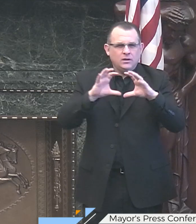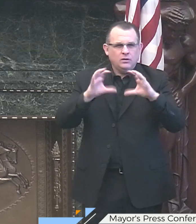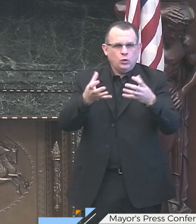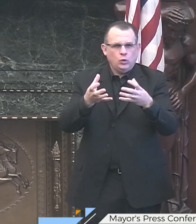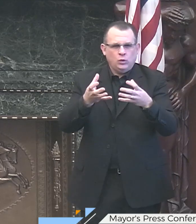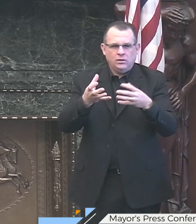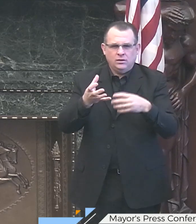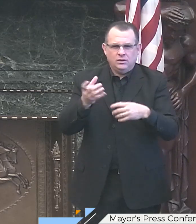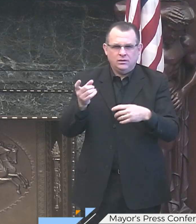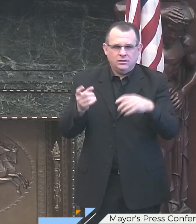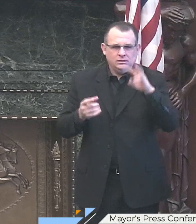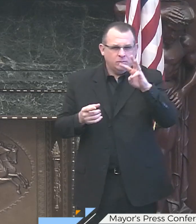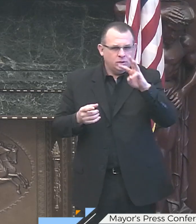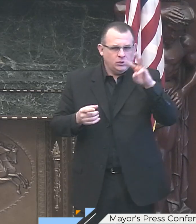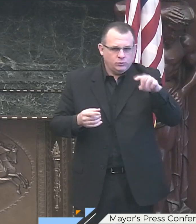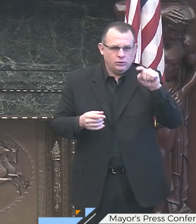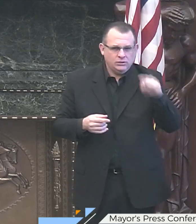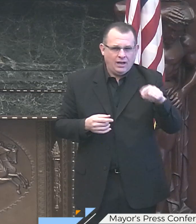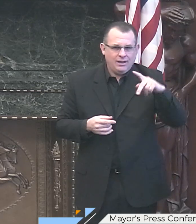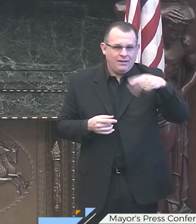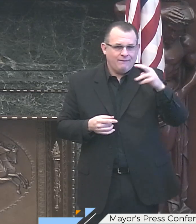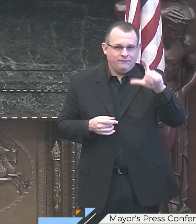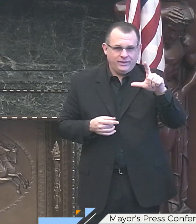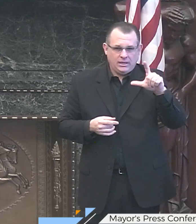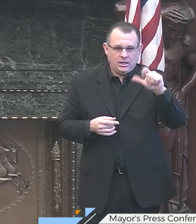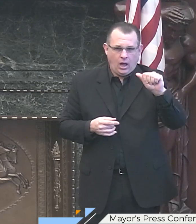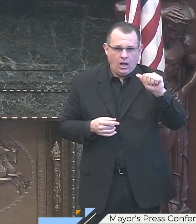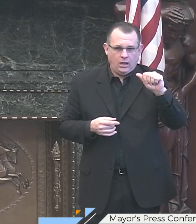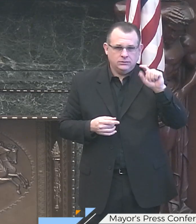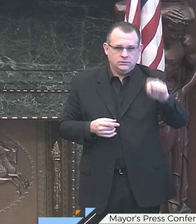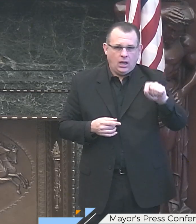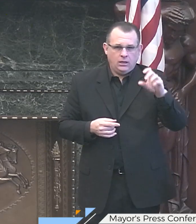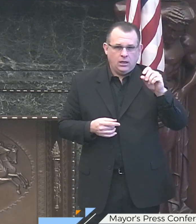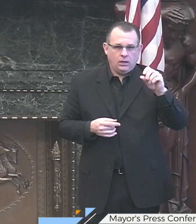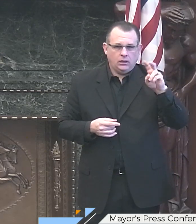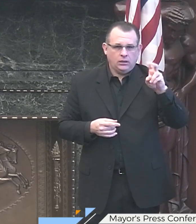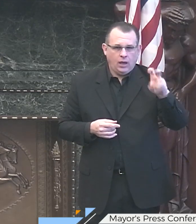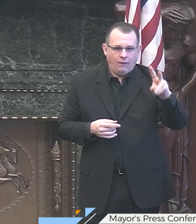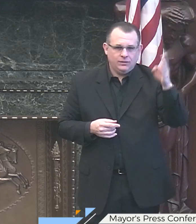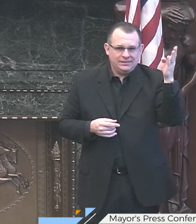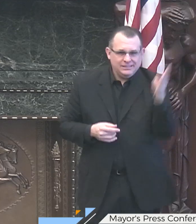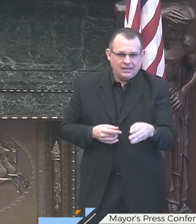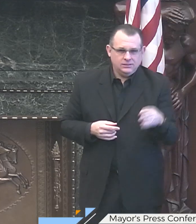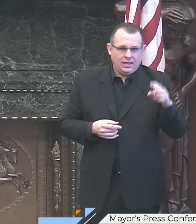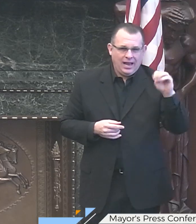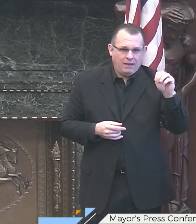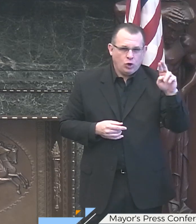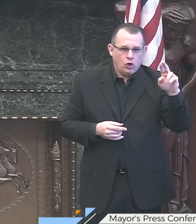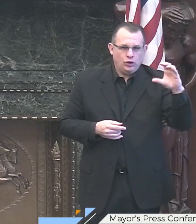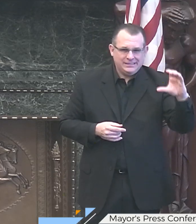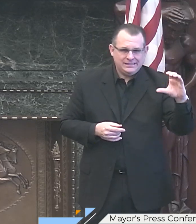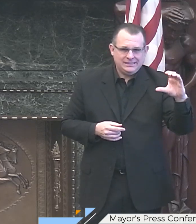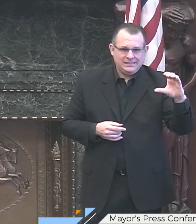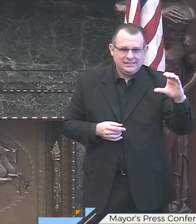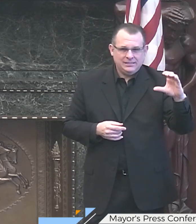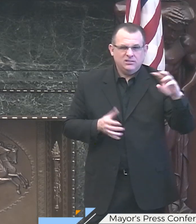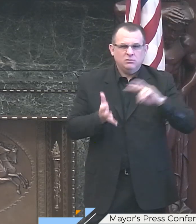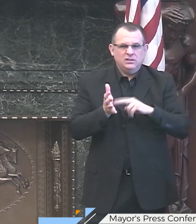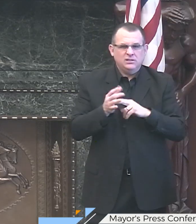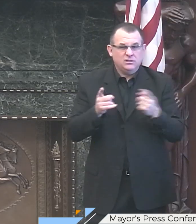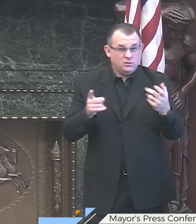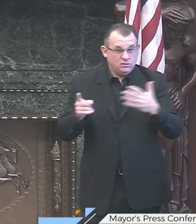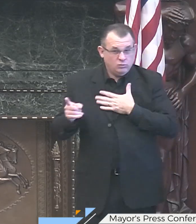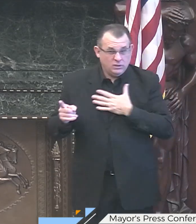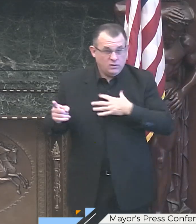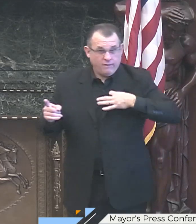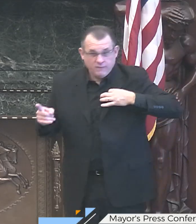www.phila.gov/MRC. We are interested in clinically trained people as well as non-clinically trained people who want to volunteer in a variety of roles. And our website